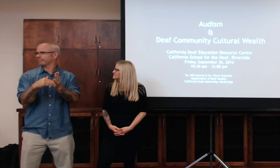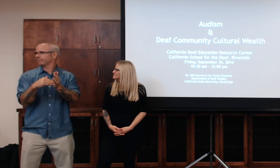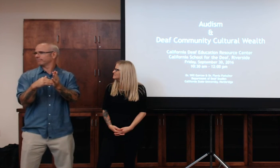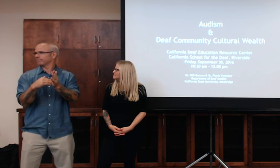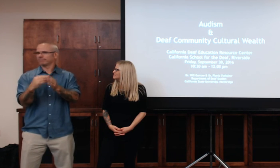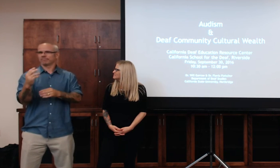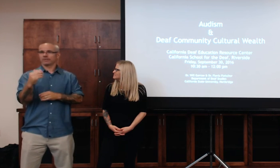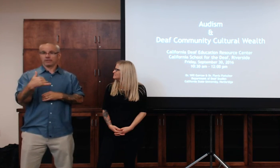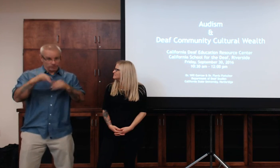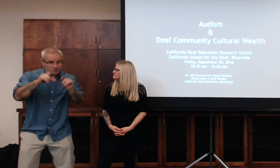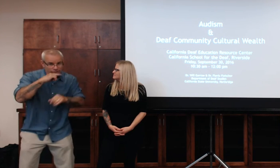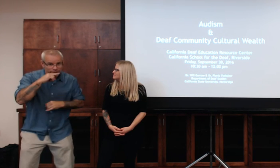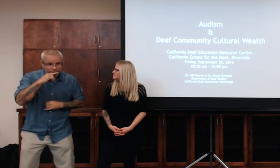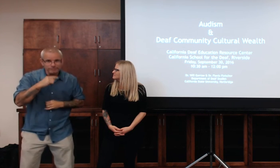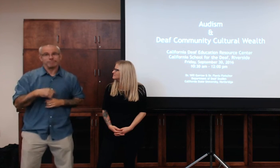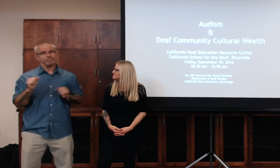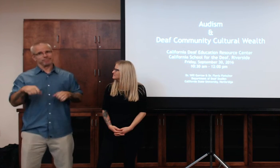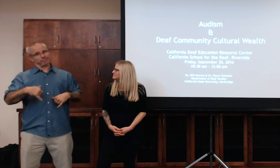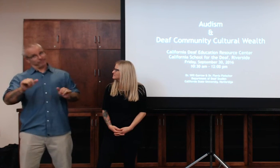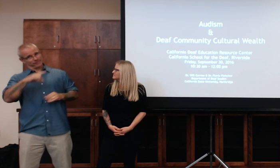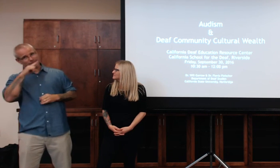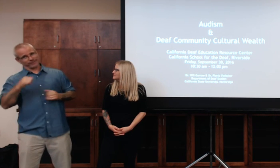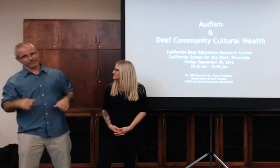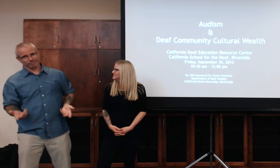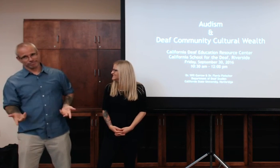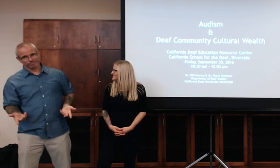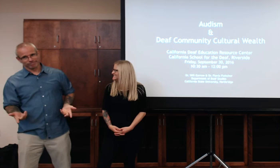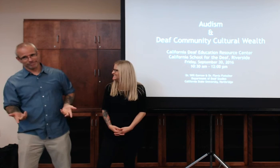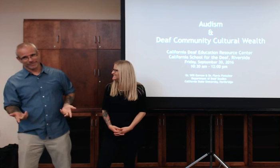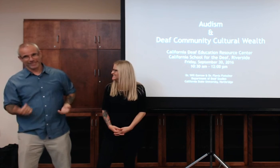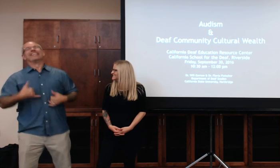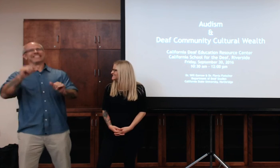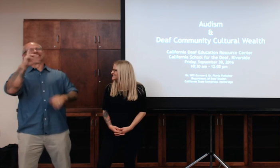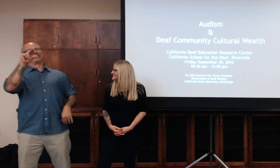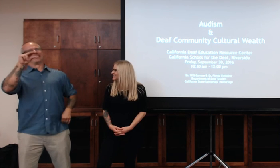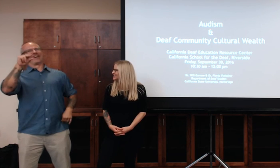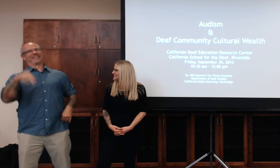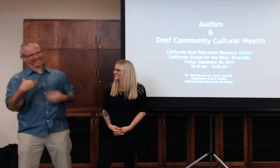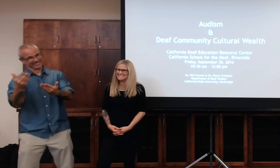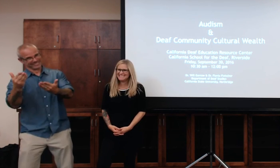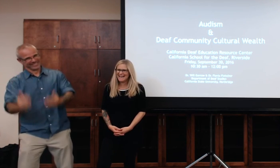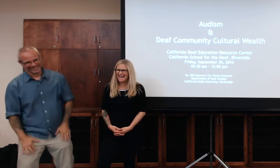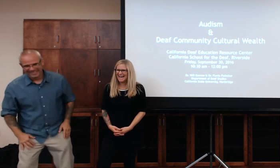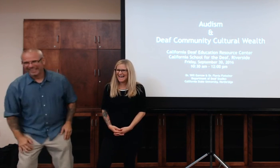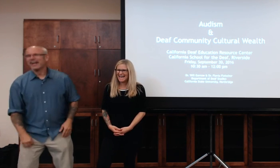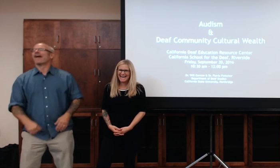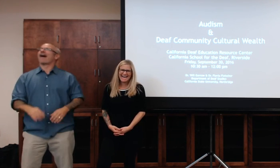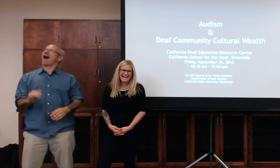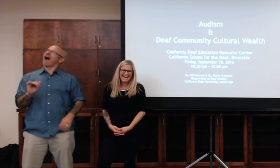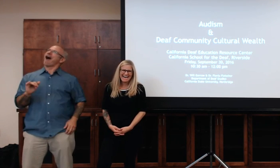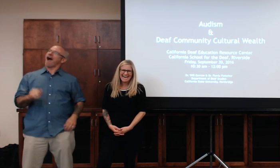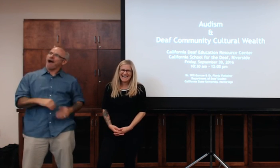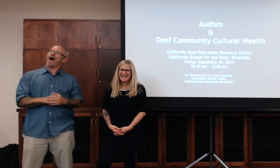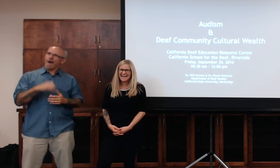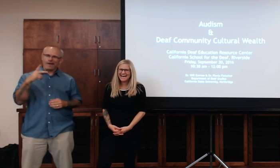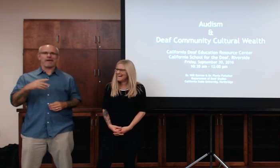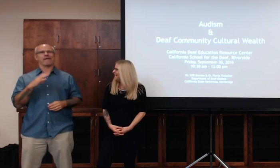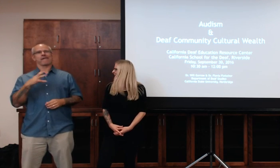again. You still hearing? Yep, still hearing. Oh, then we'll still deny your application. Oh, all right, I get it,